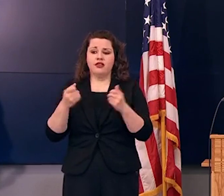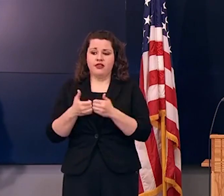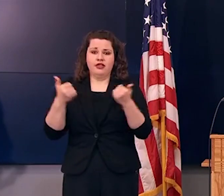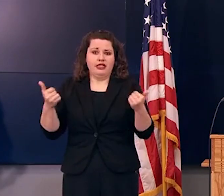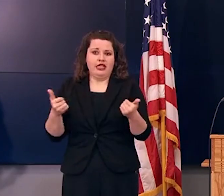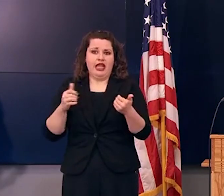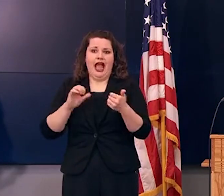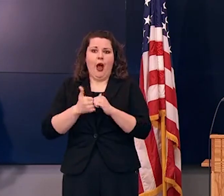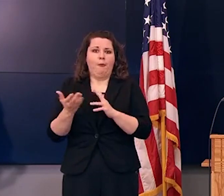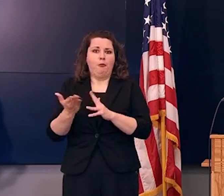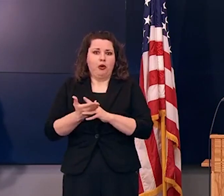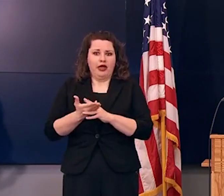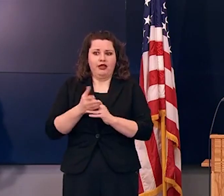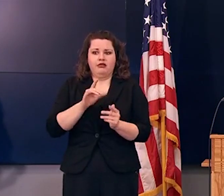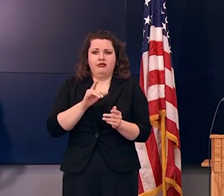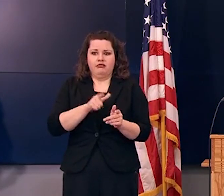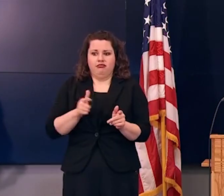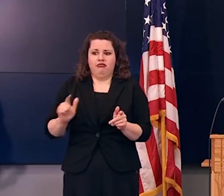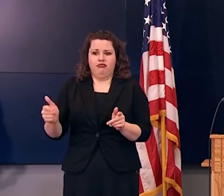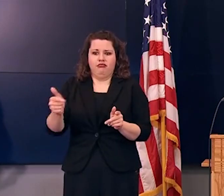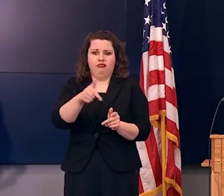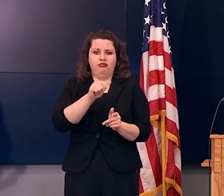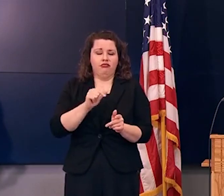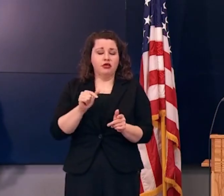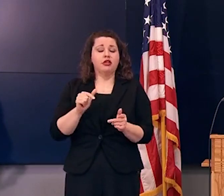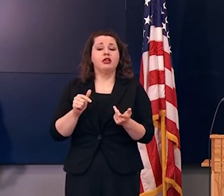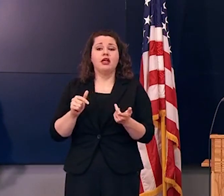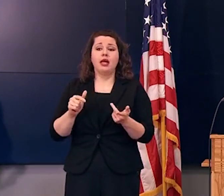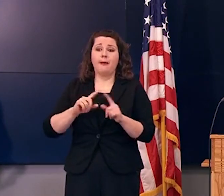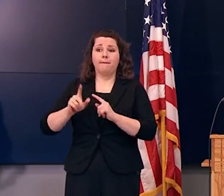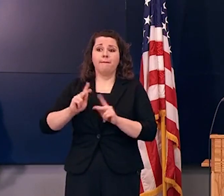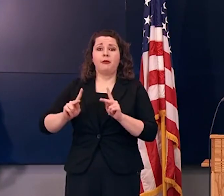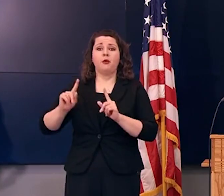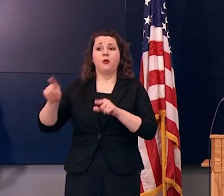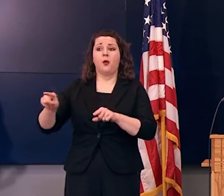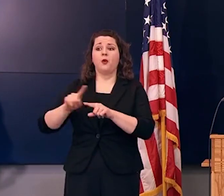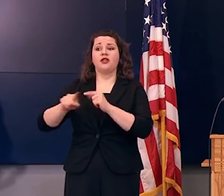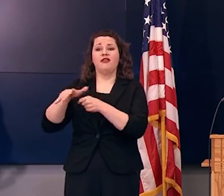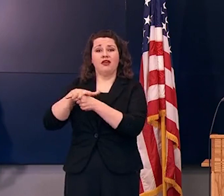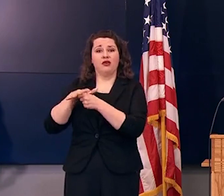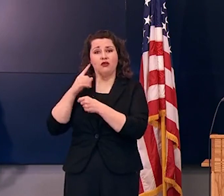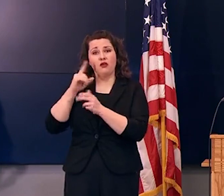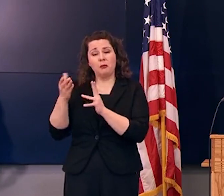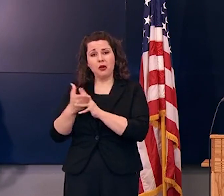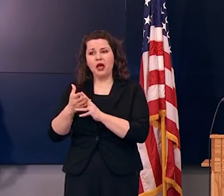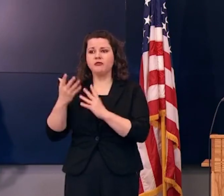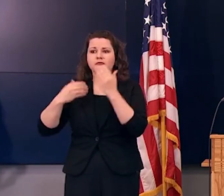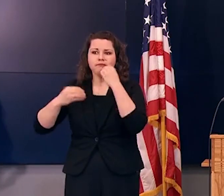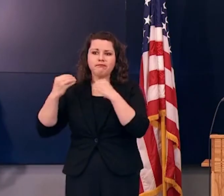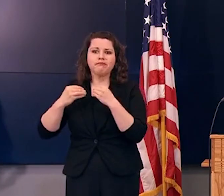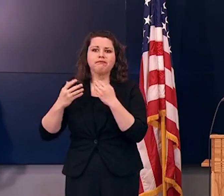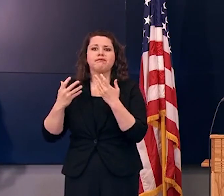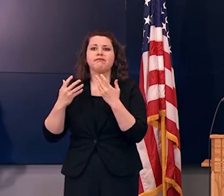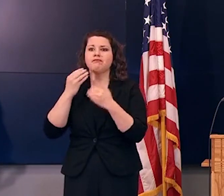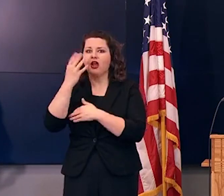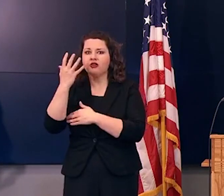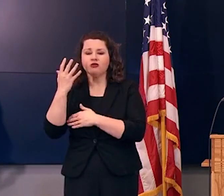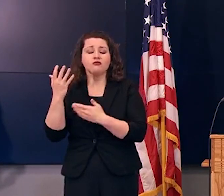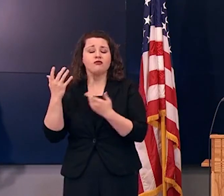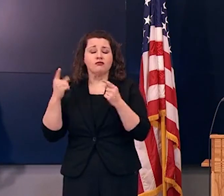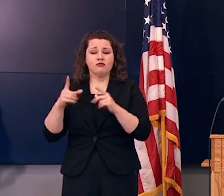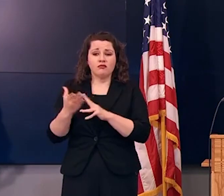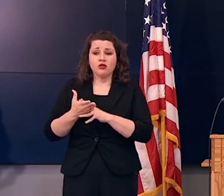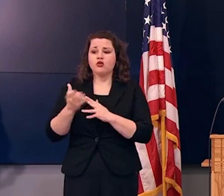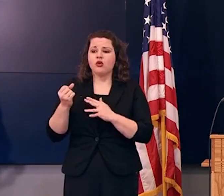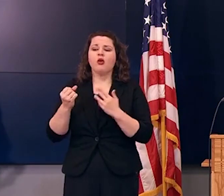the way that they do their breaks, and letting people go even into different areas for meal for their lunch when they break.